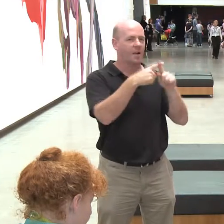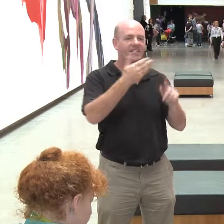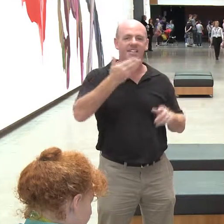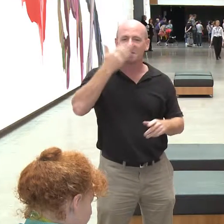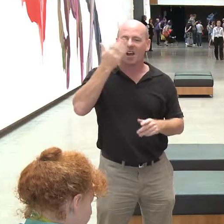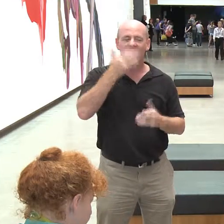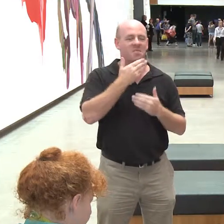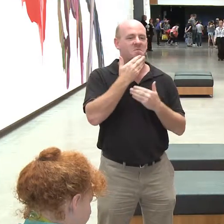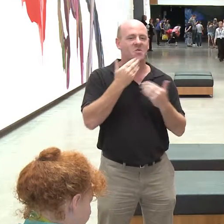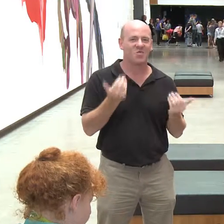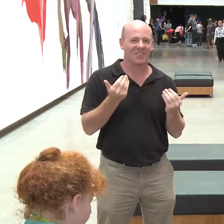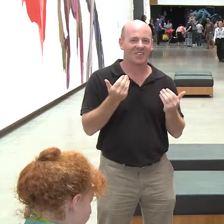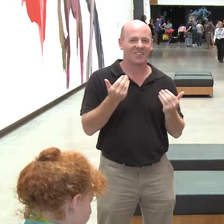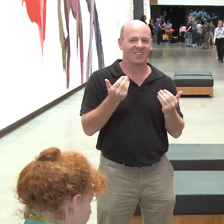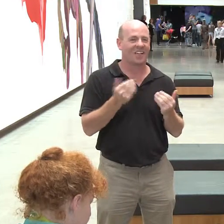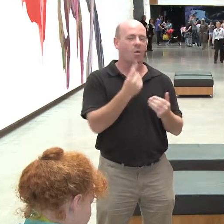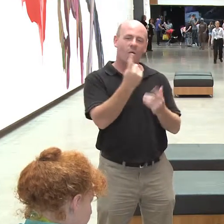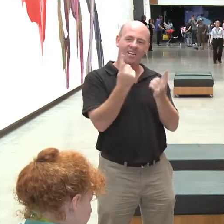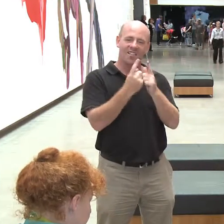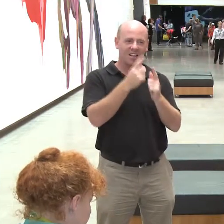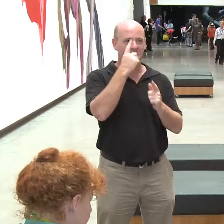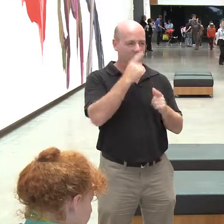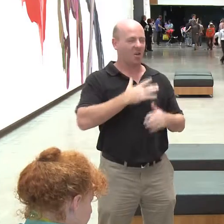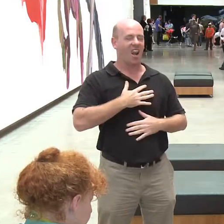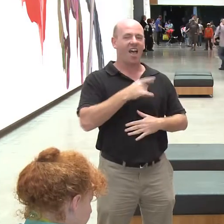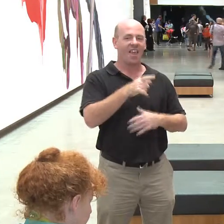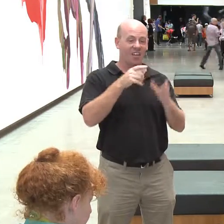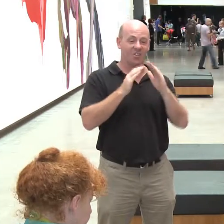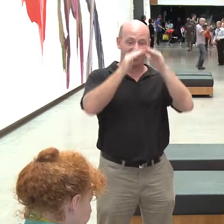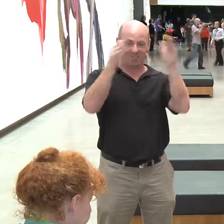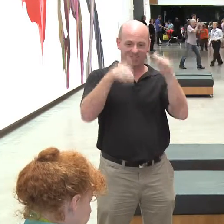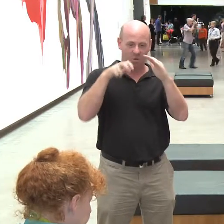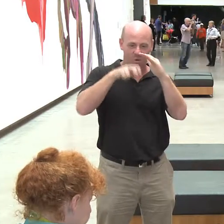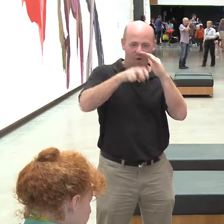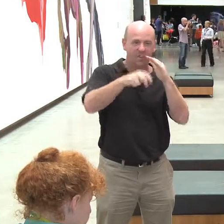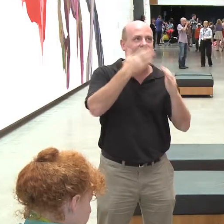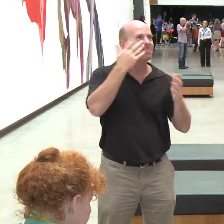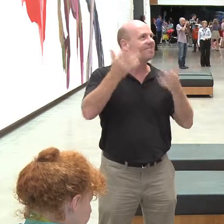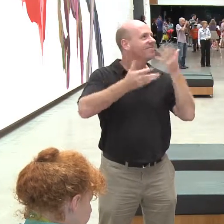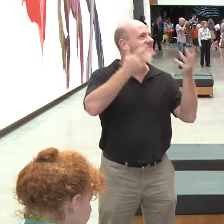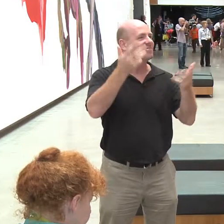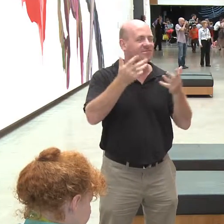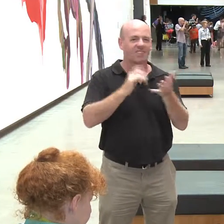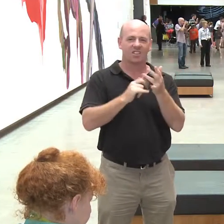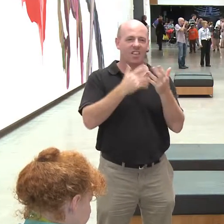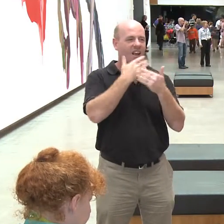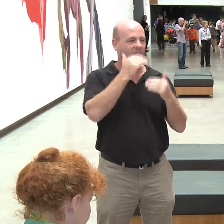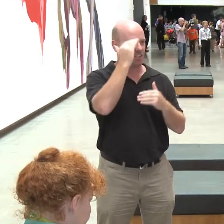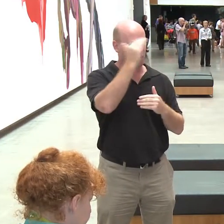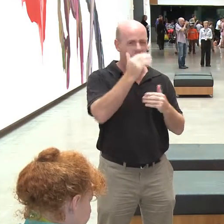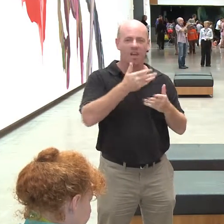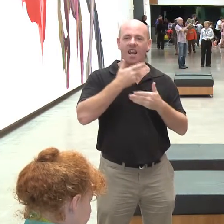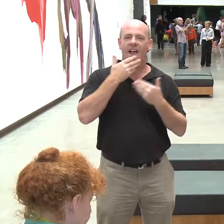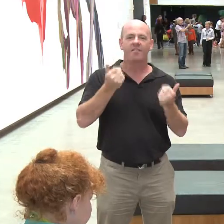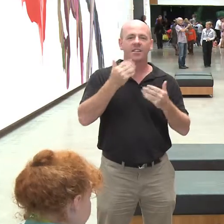she went through it. And that's one of the things that people have been enjoying as they go through here. But so there was this lovely studio with the lovely scent,